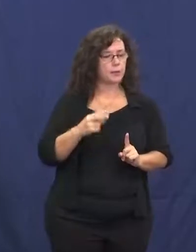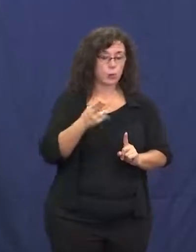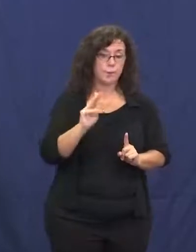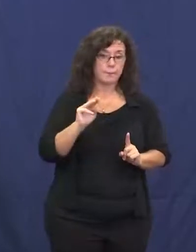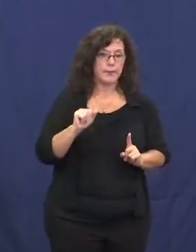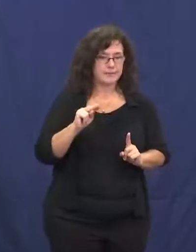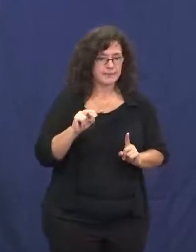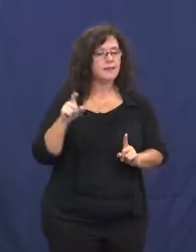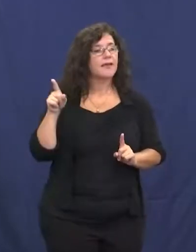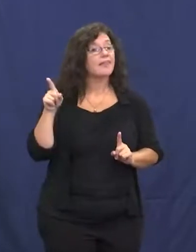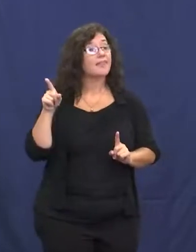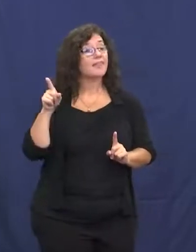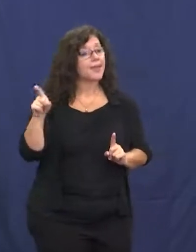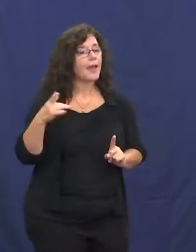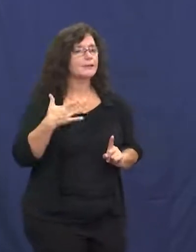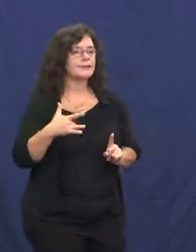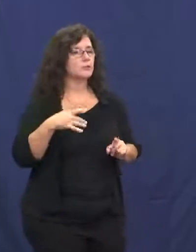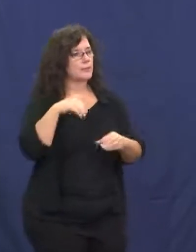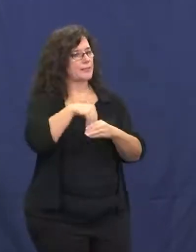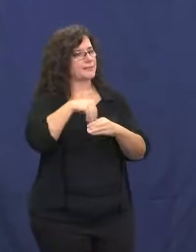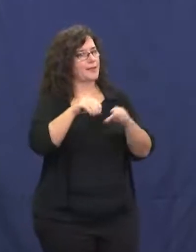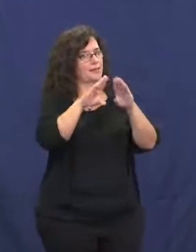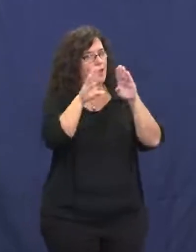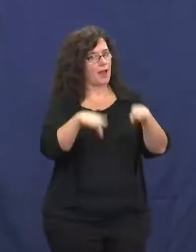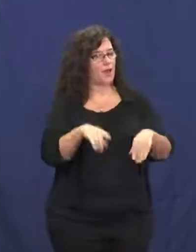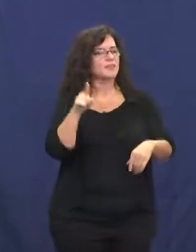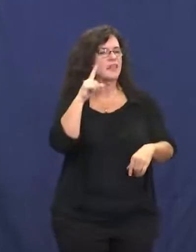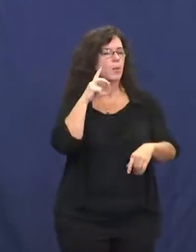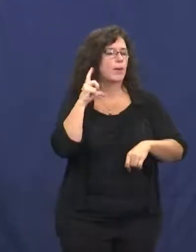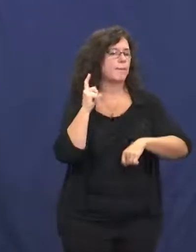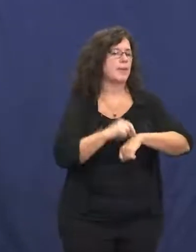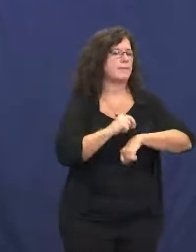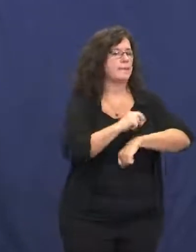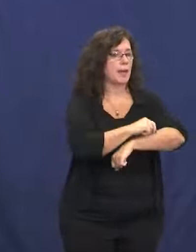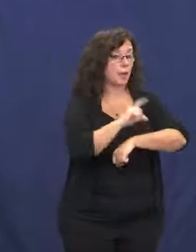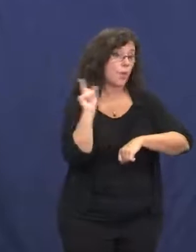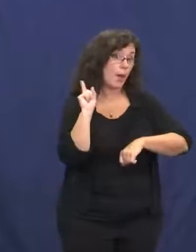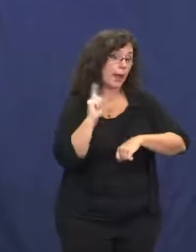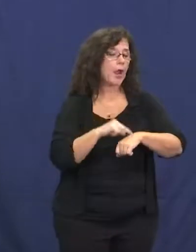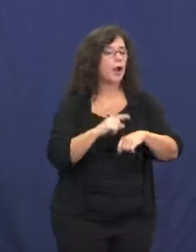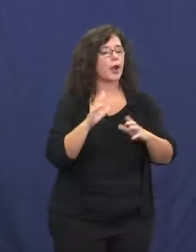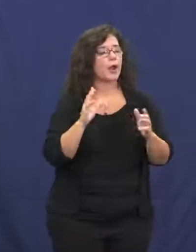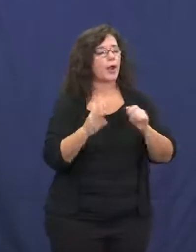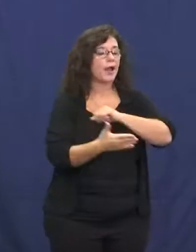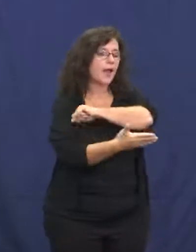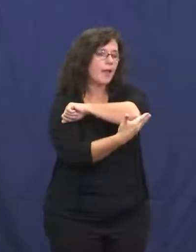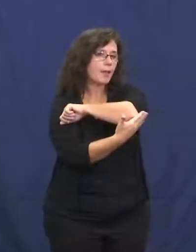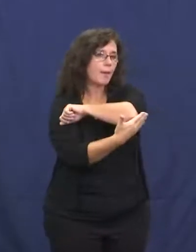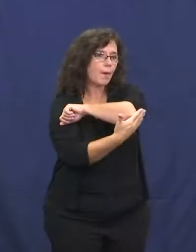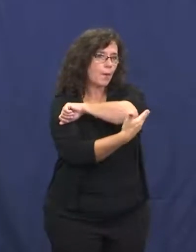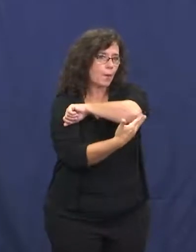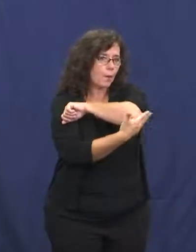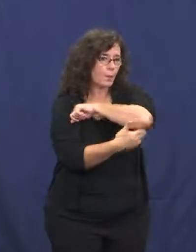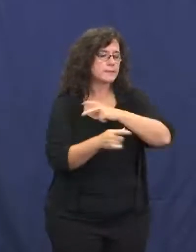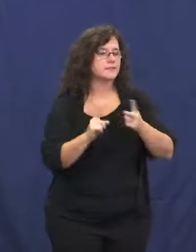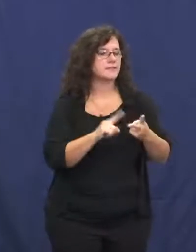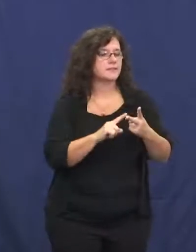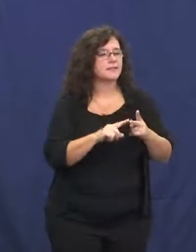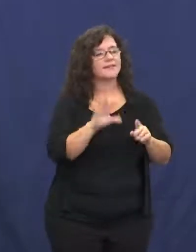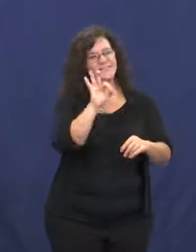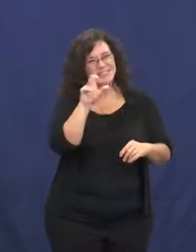bite while you're sleeping around your ankles and back of the elbows. So please ensure your doors are